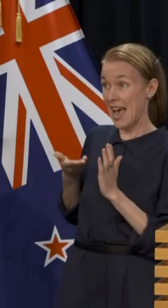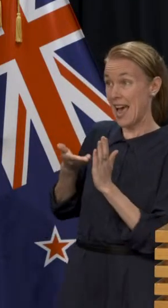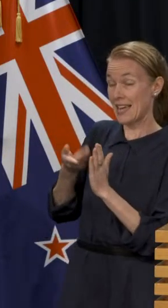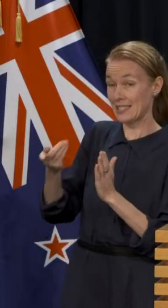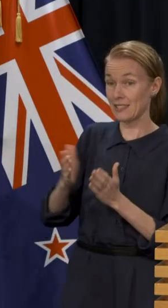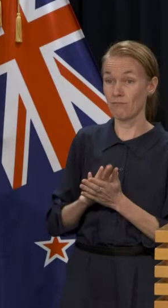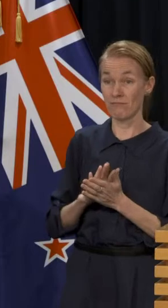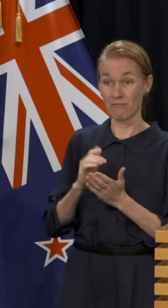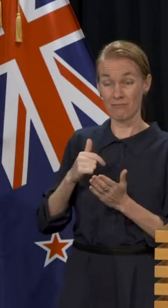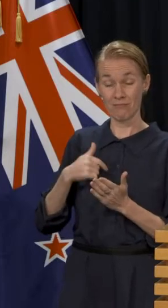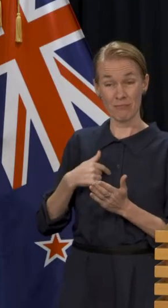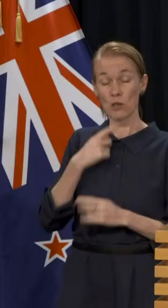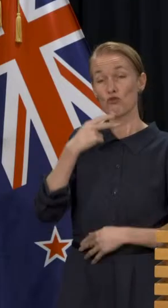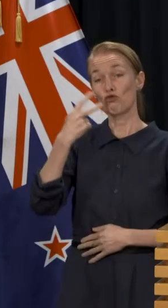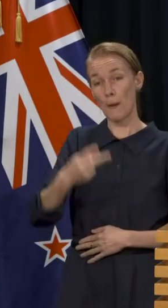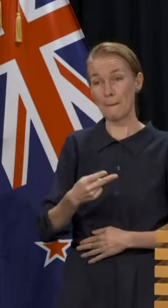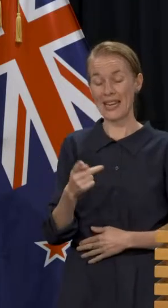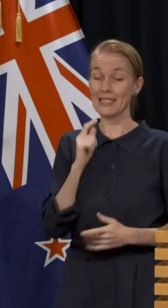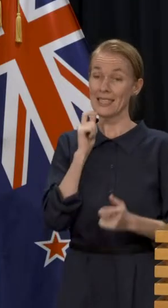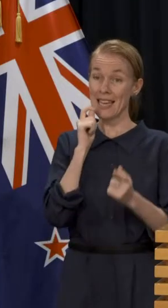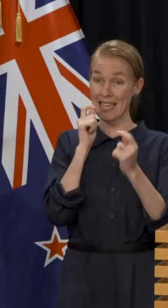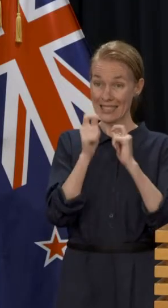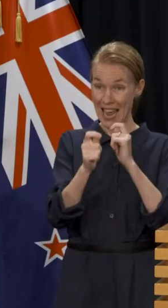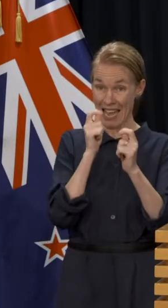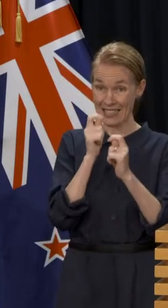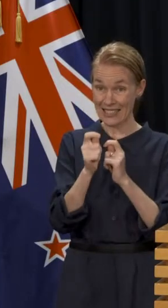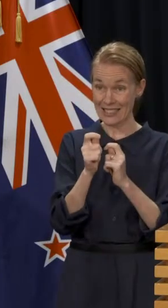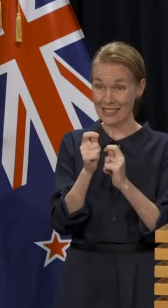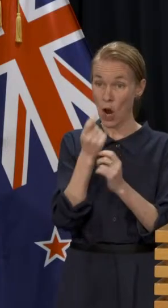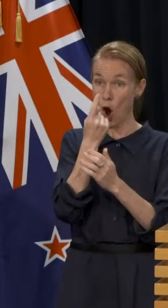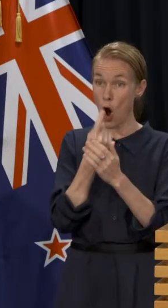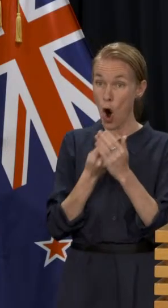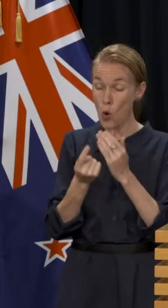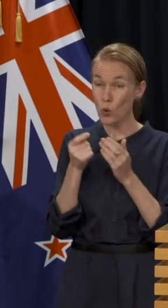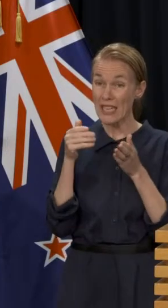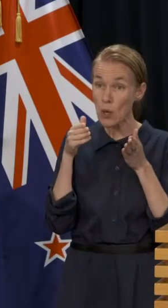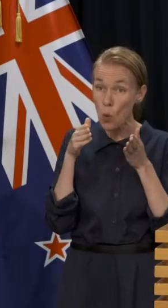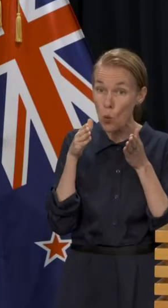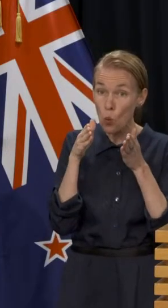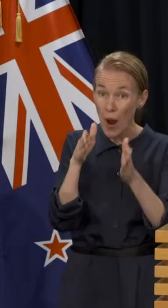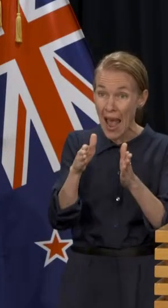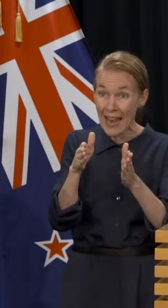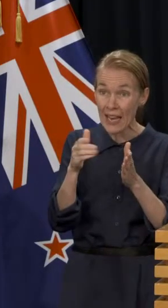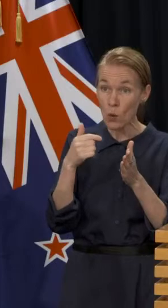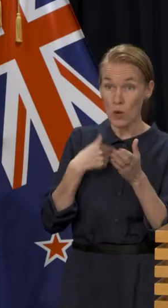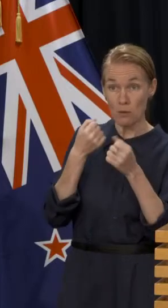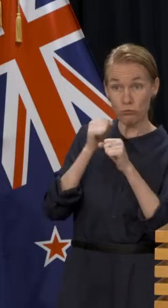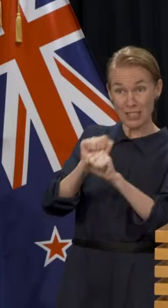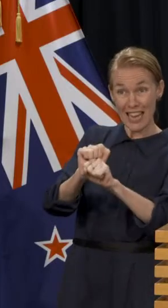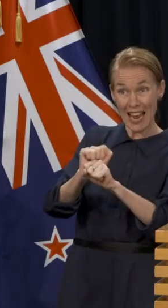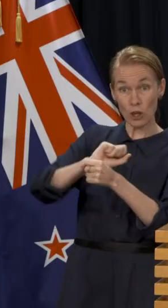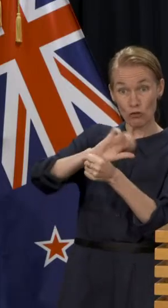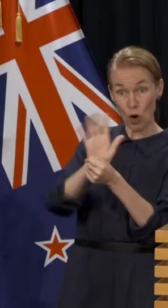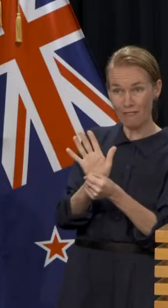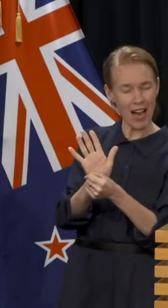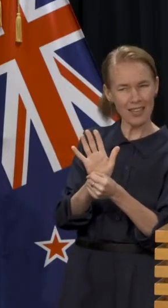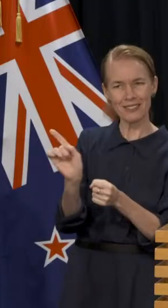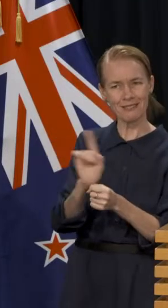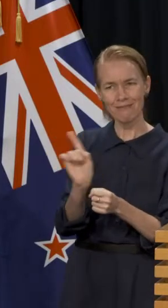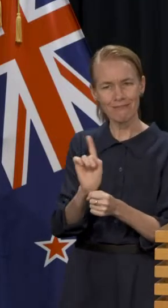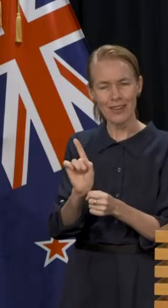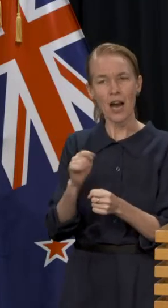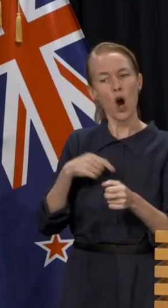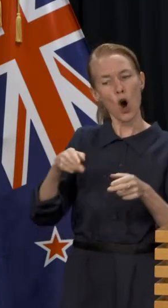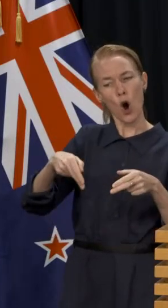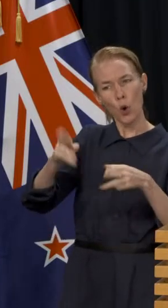reiterate that the testing is complementary to the daily symptom checks that every staff member has, and the Minister will have experienced this in